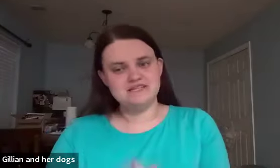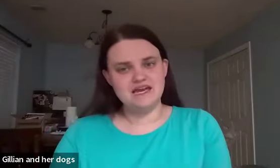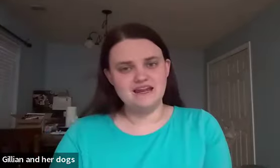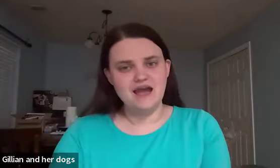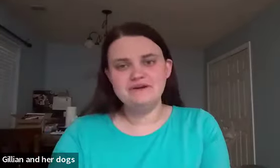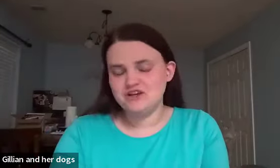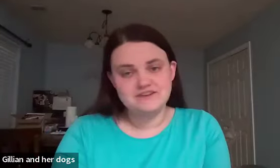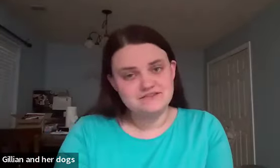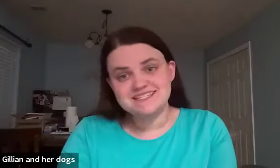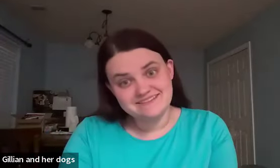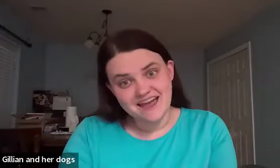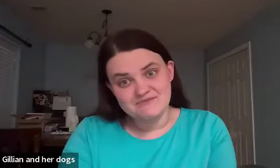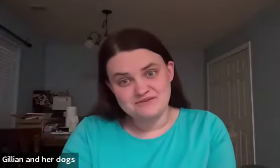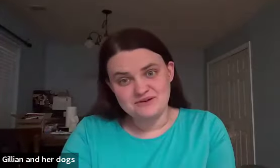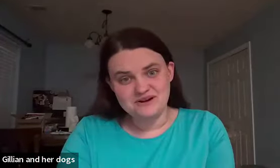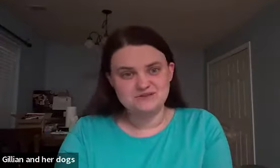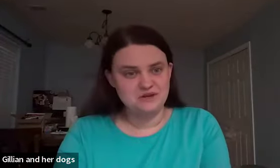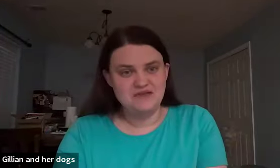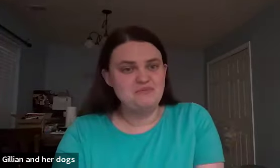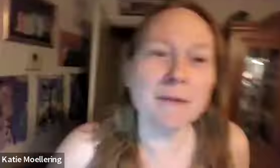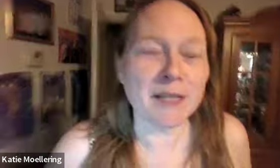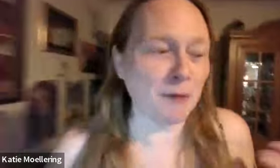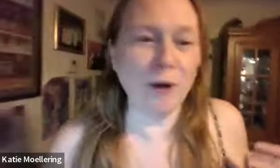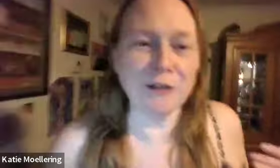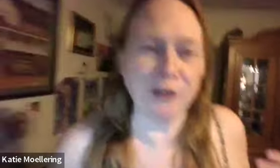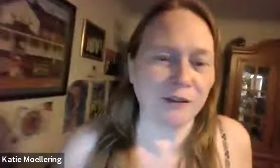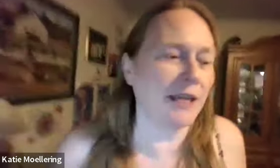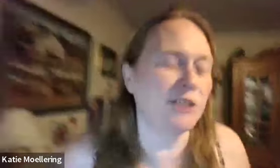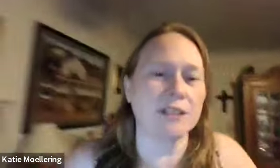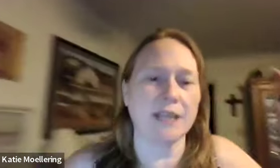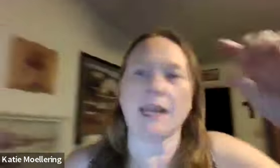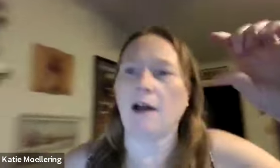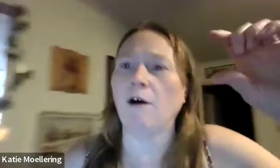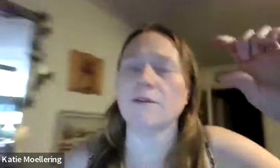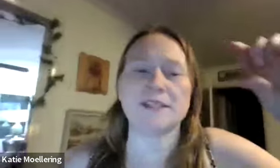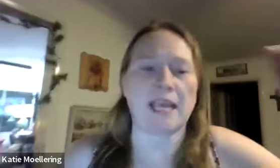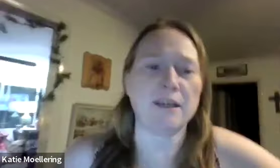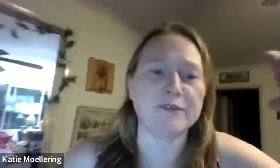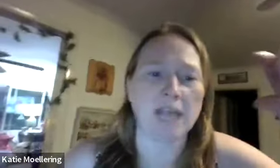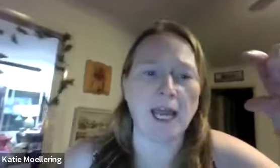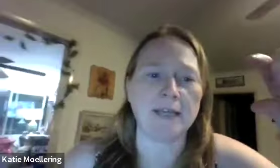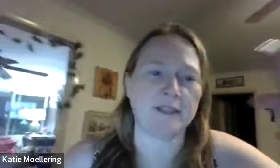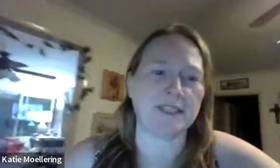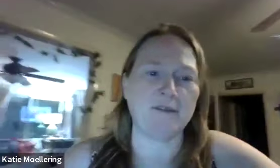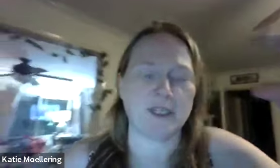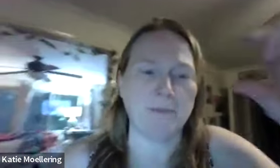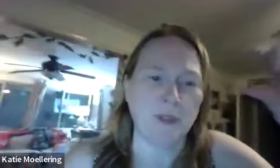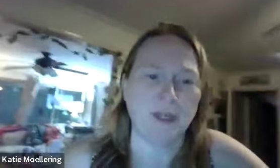up said, I bet y'all have never seen that before. Cause like at See, that, that makes me wonder, like it's just like how the save sign, the save symbol